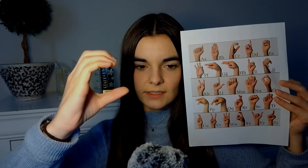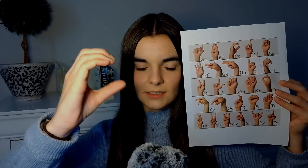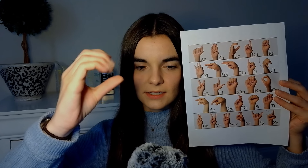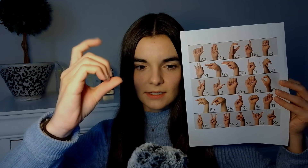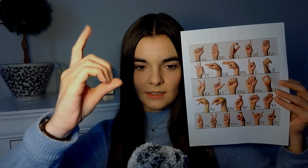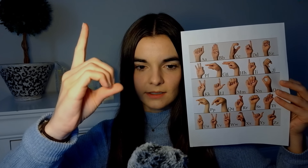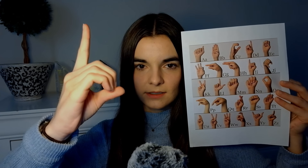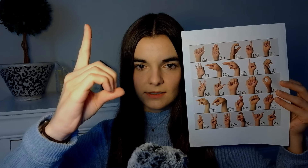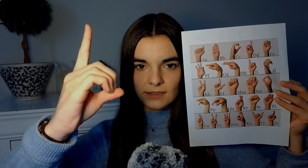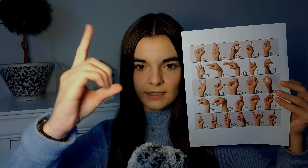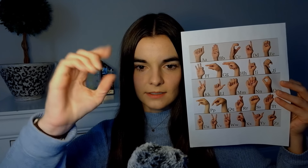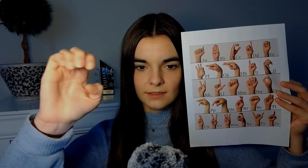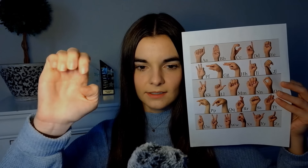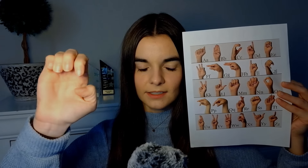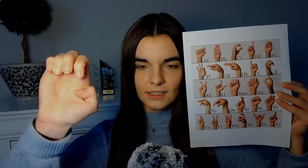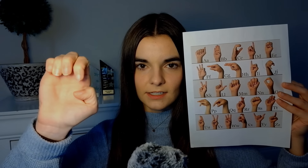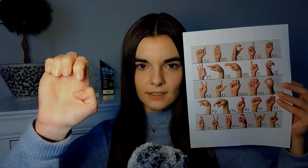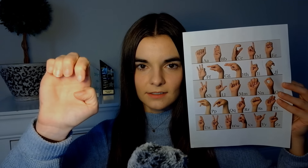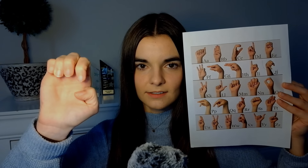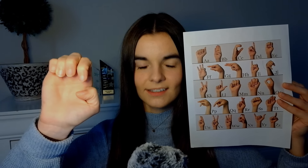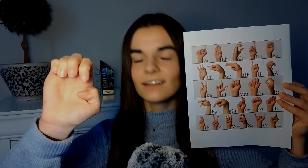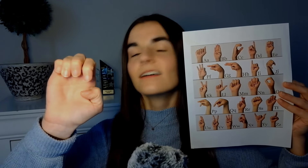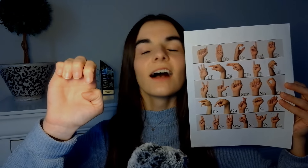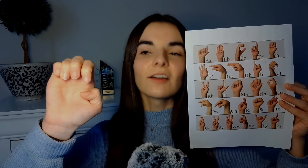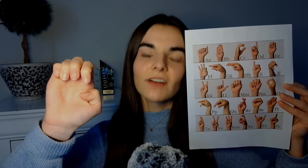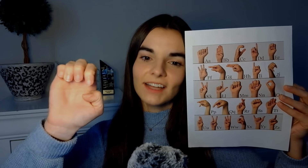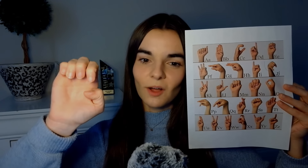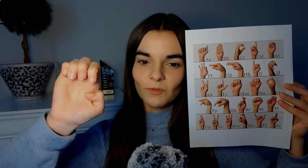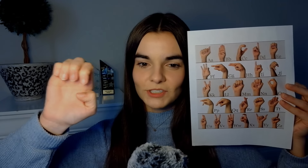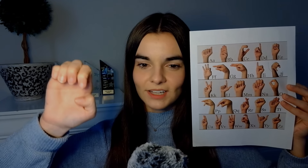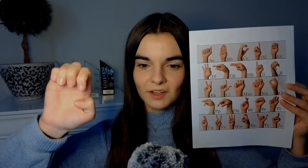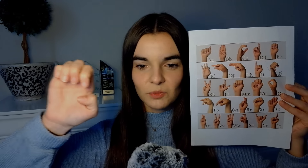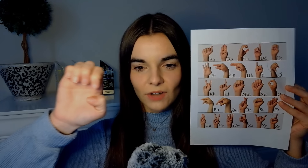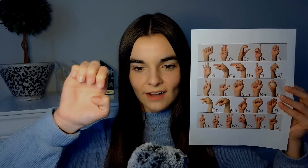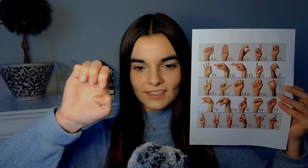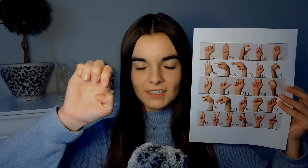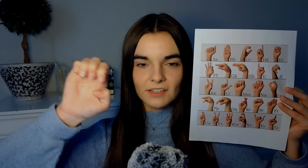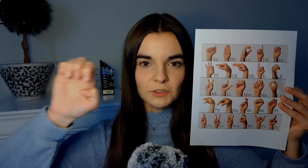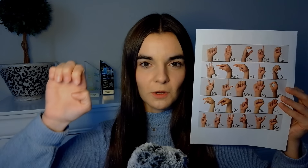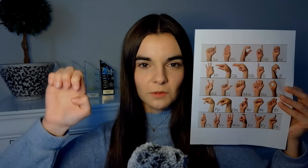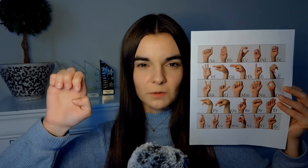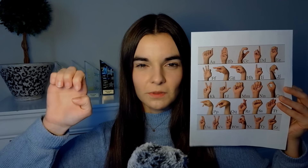C, D, E. I find it helpful to kind of practice as you go through